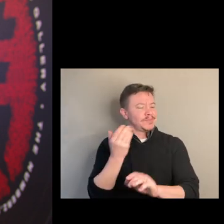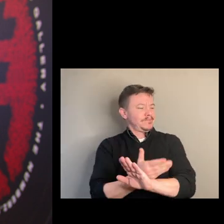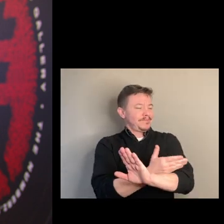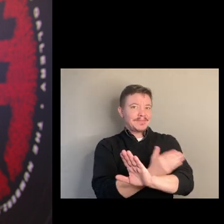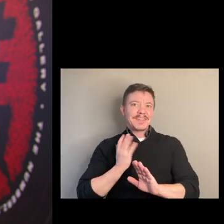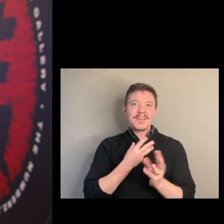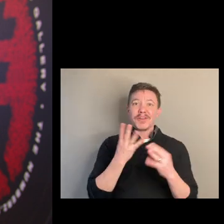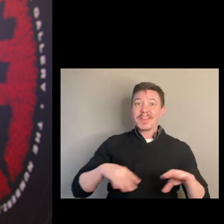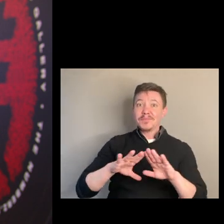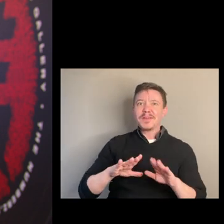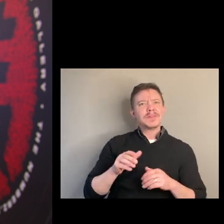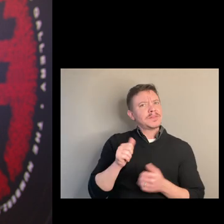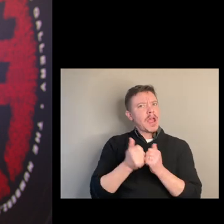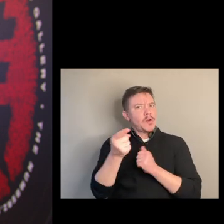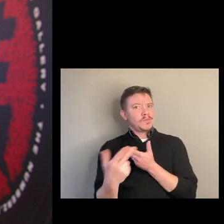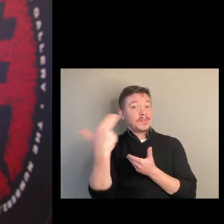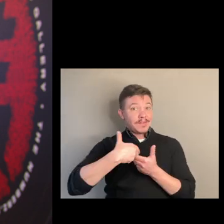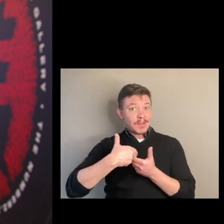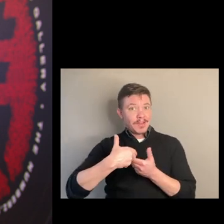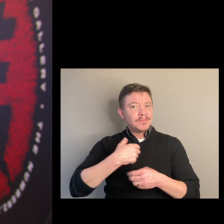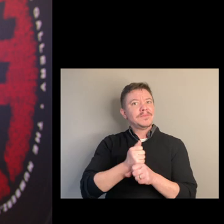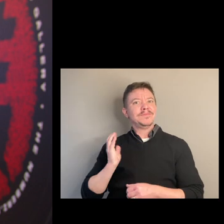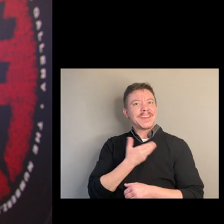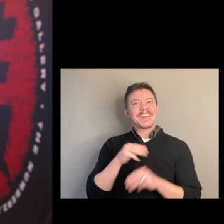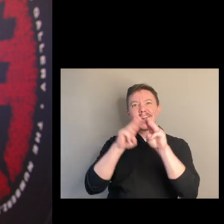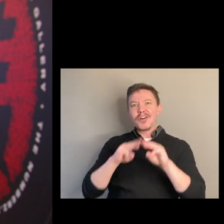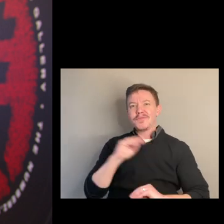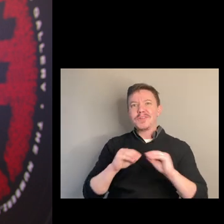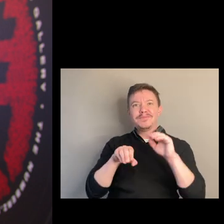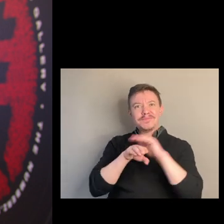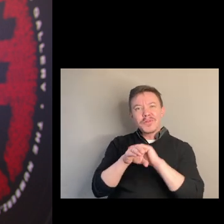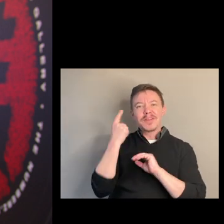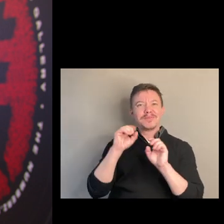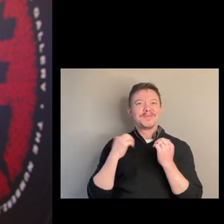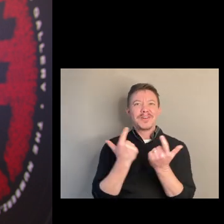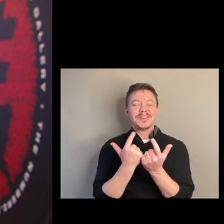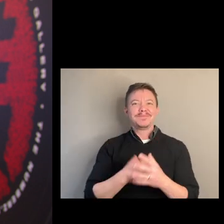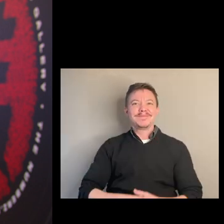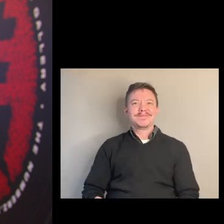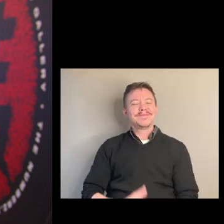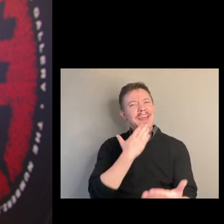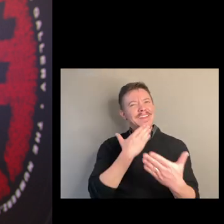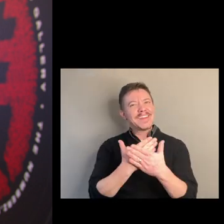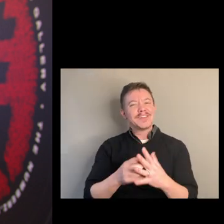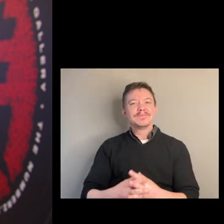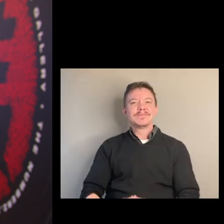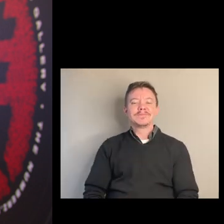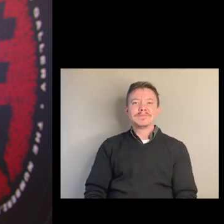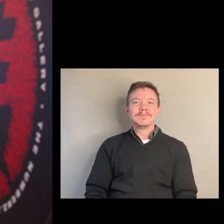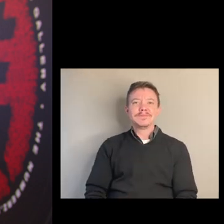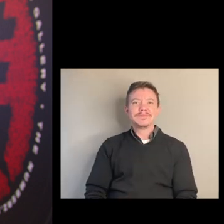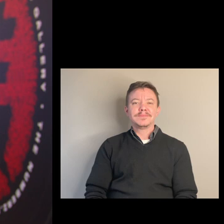the transformation of our campus and how you can get involved in making our museum more accessible for all. Thank